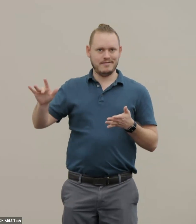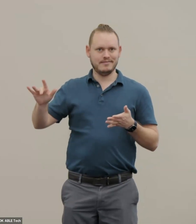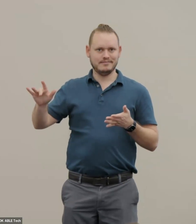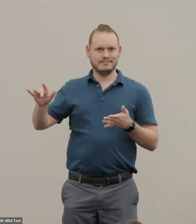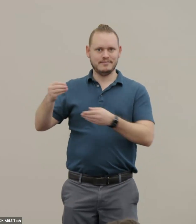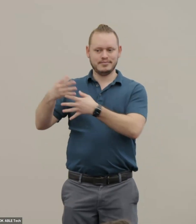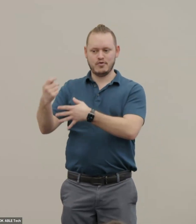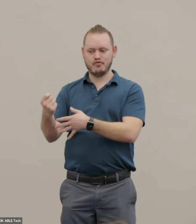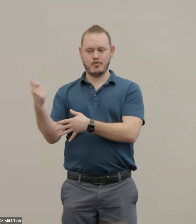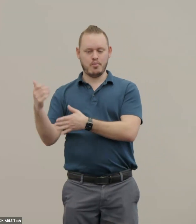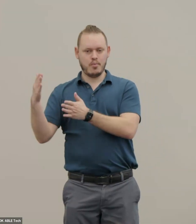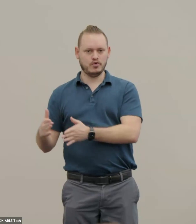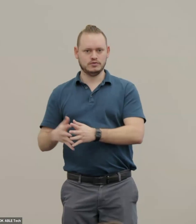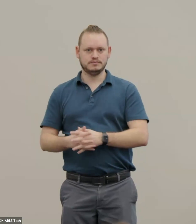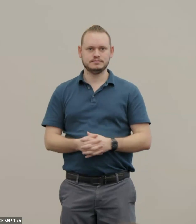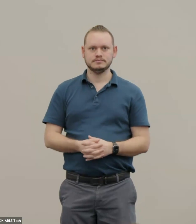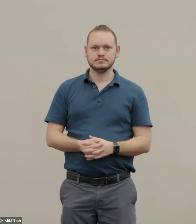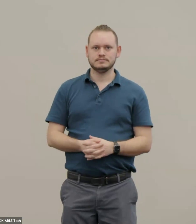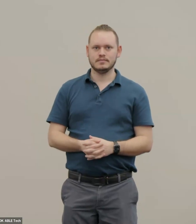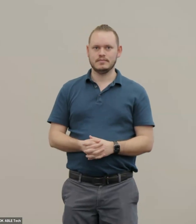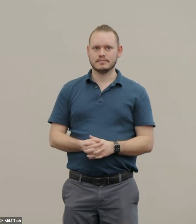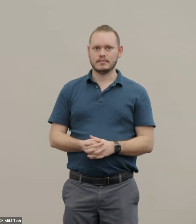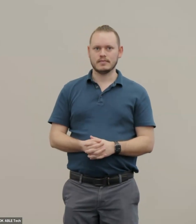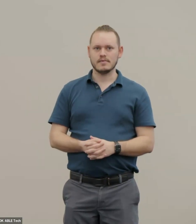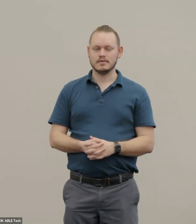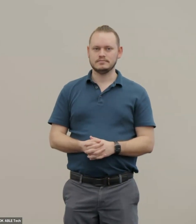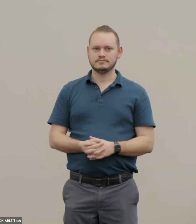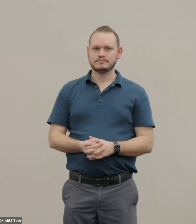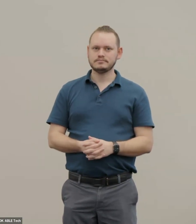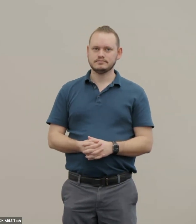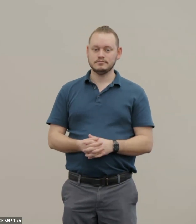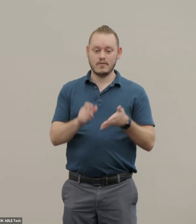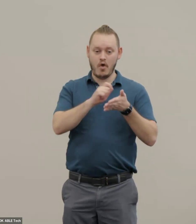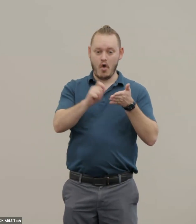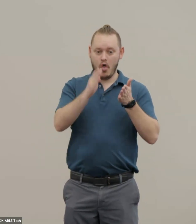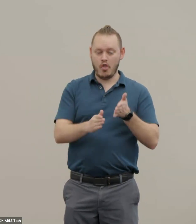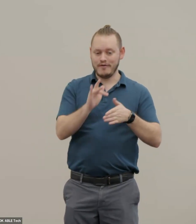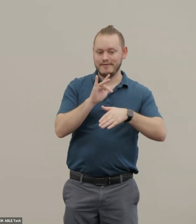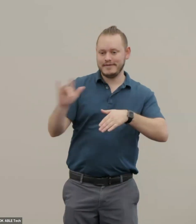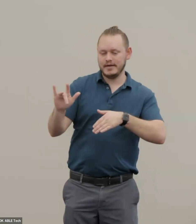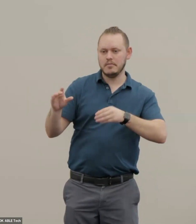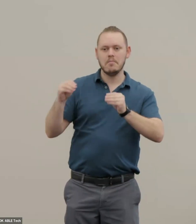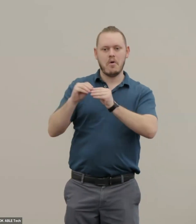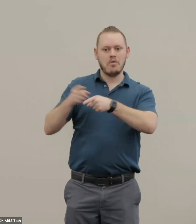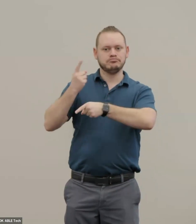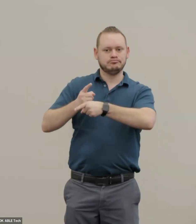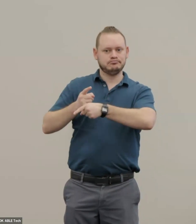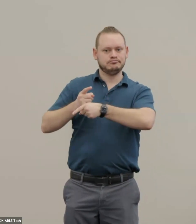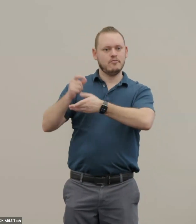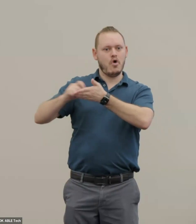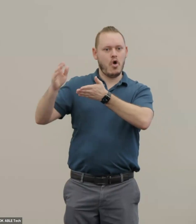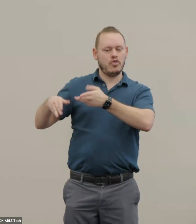and choose Remove Person. And then in the author field, you could put a more appropriate